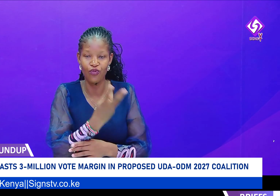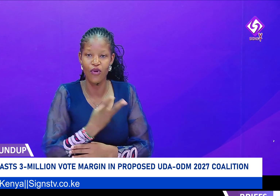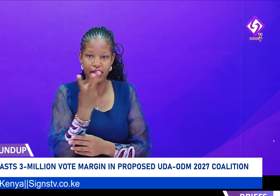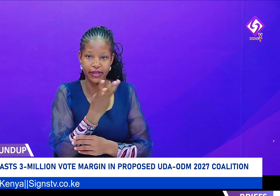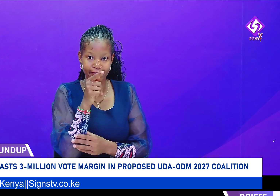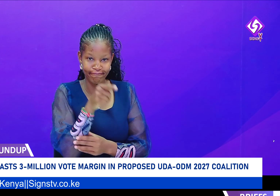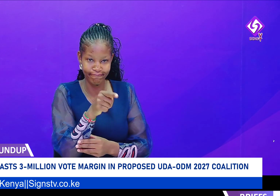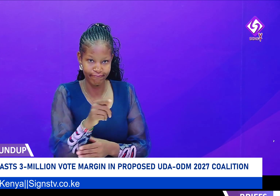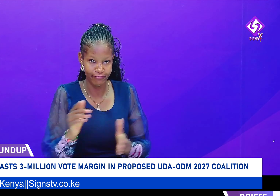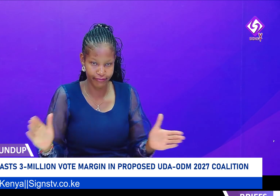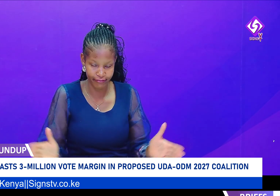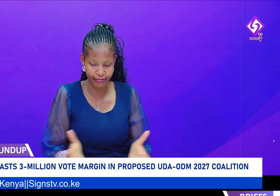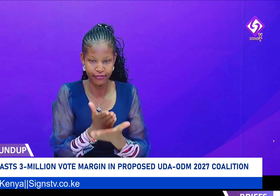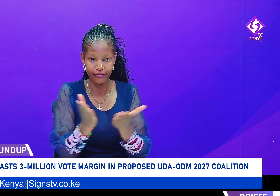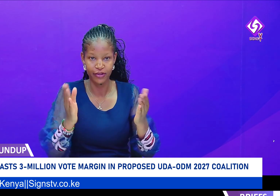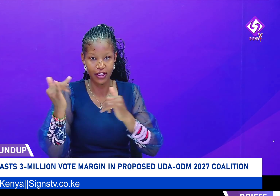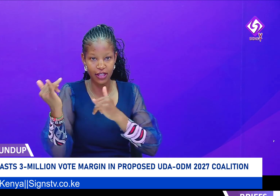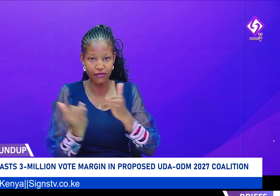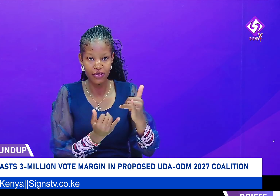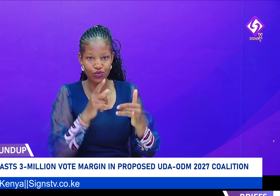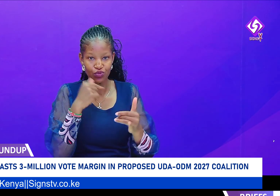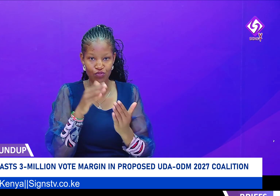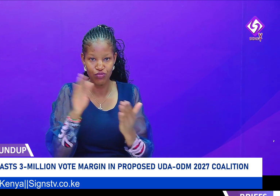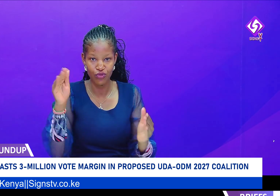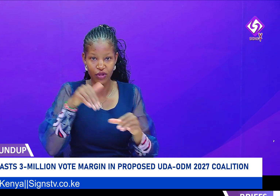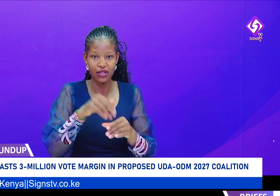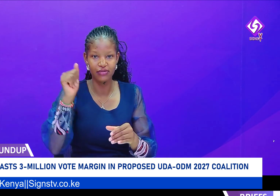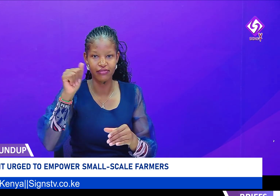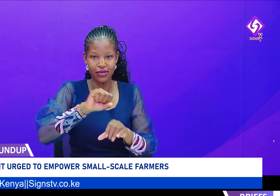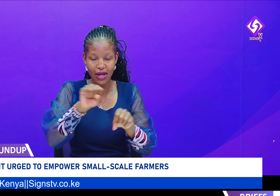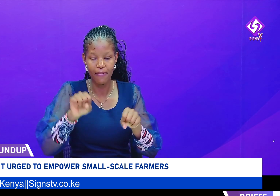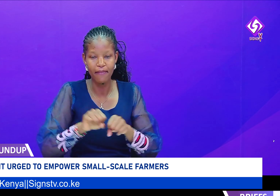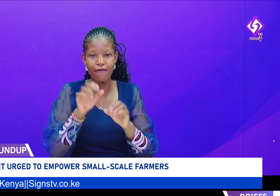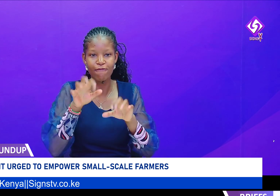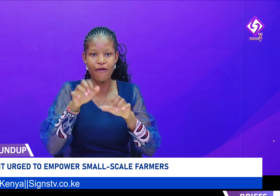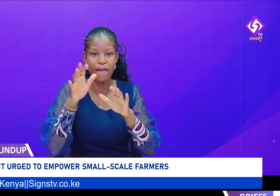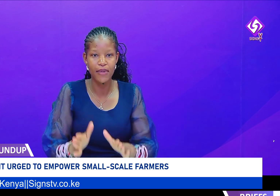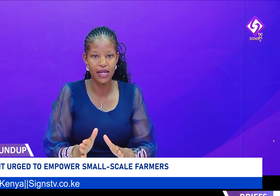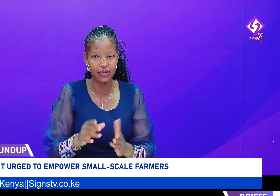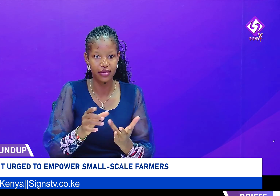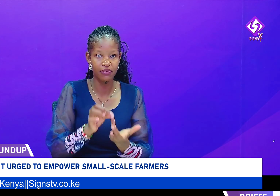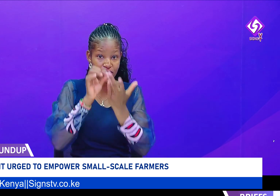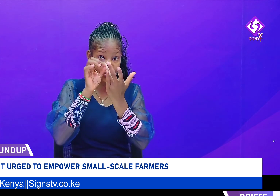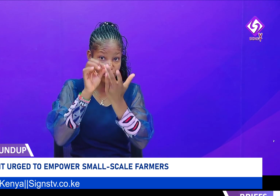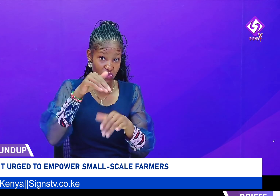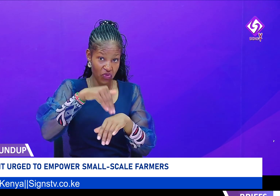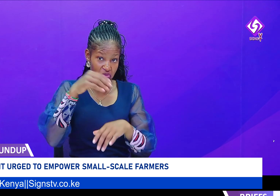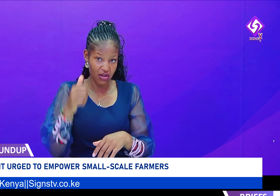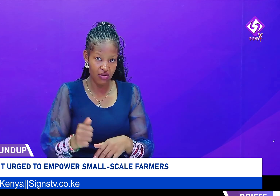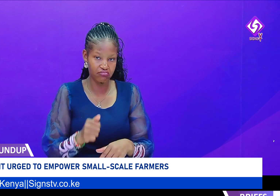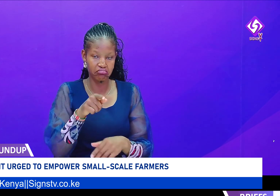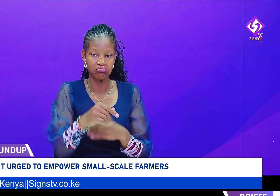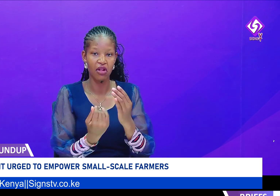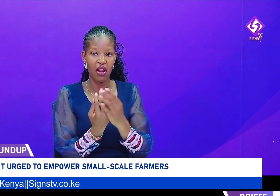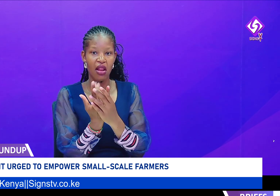And away from that, the government was on Wednesday urged to invest more sustainable farming, especially at